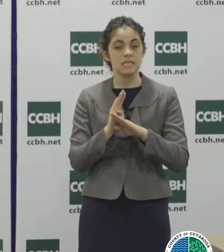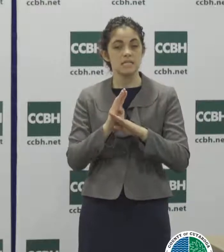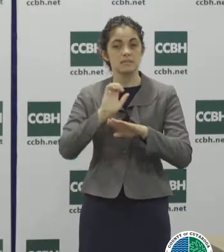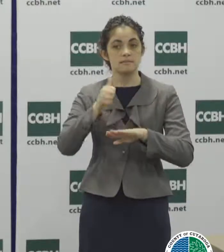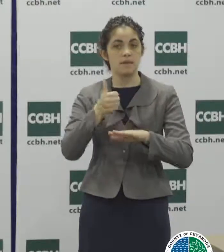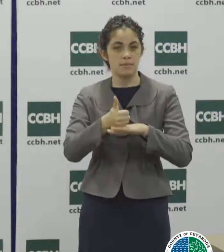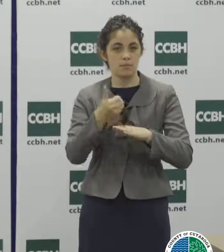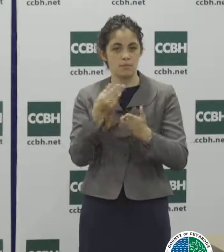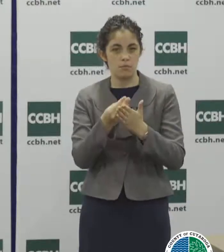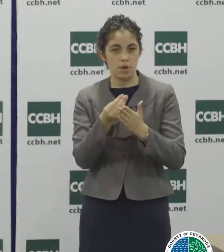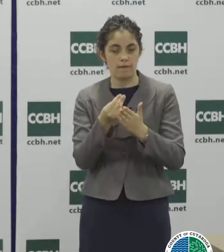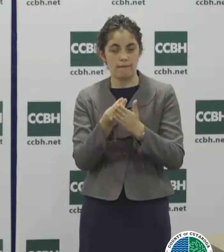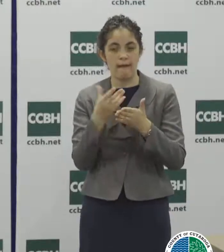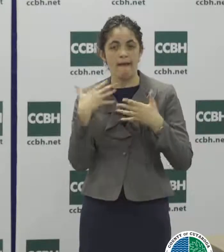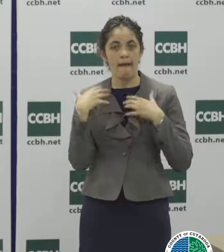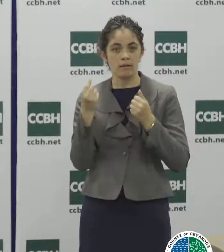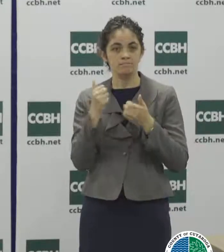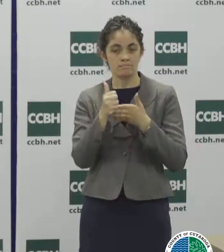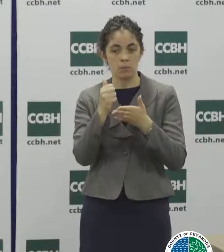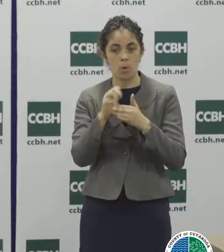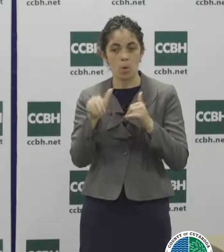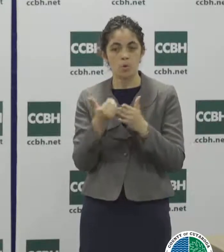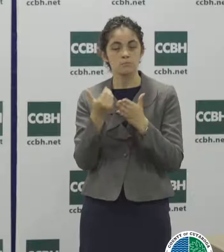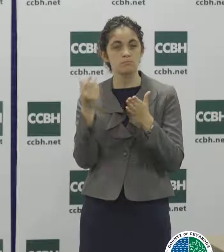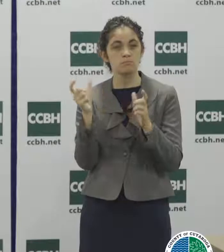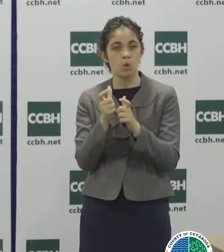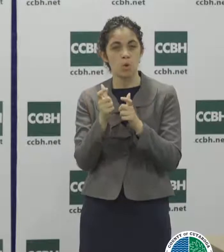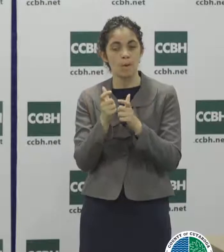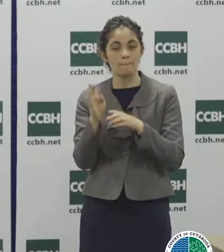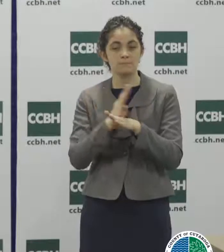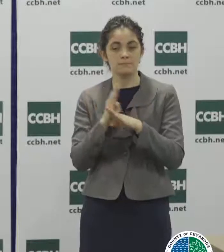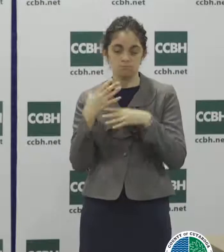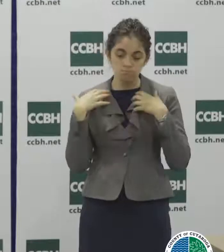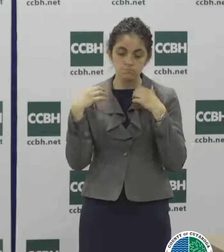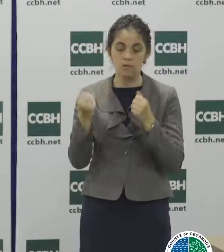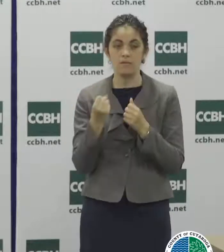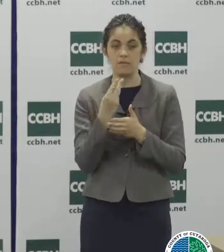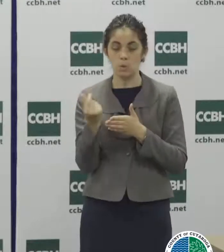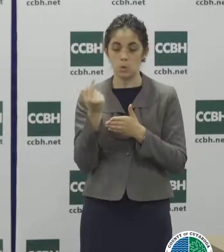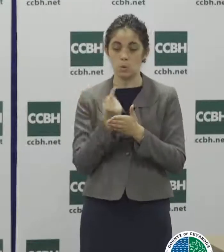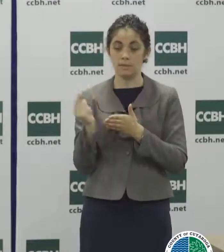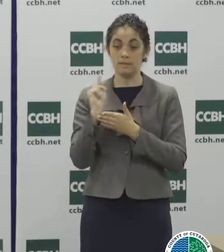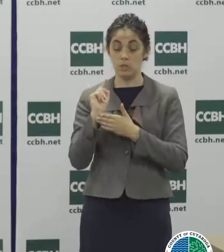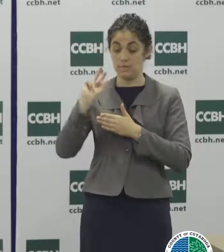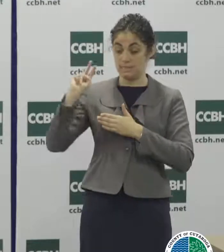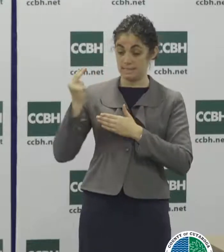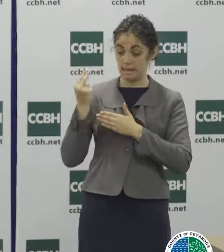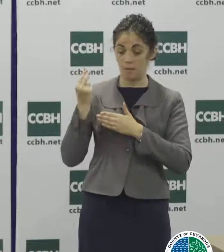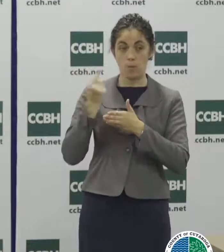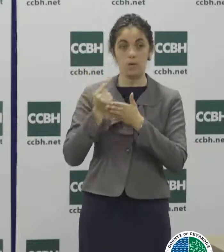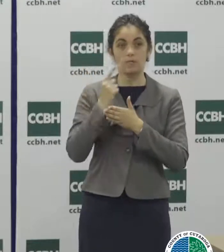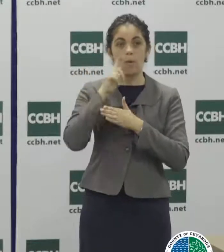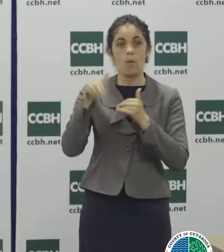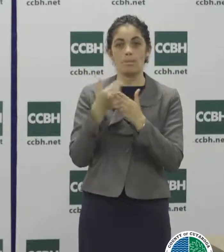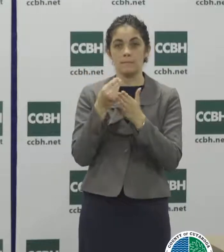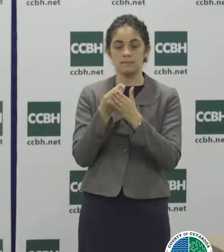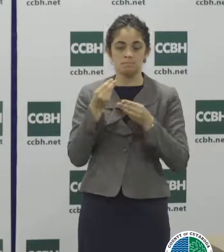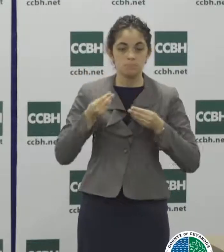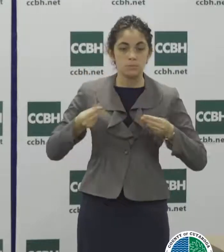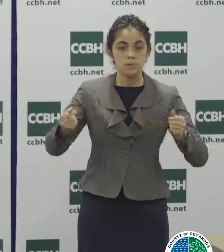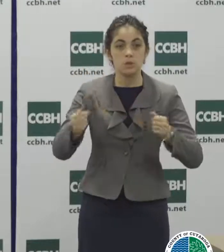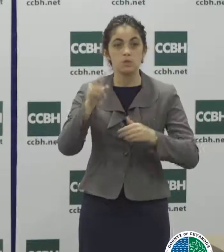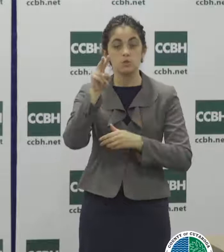to help our small businesses survive. A couple weeks ago, we launched round 2 of the fund, which